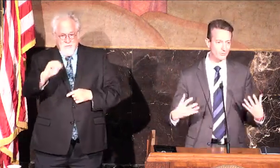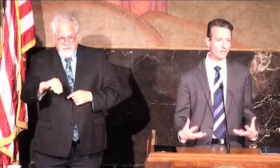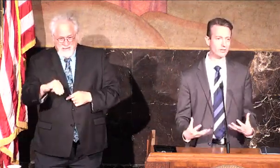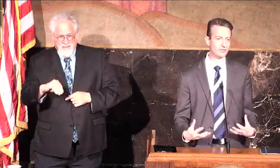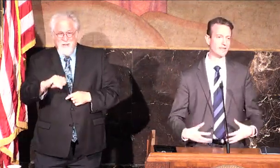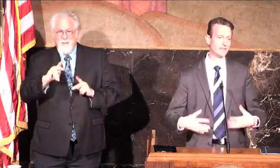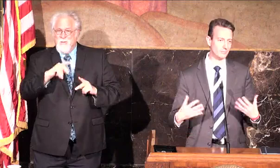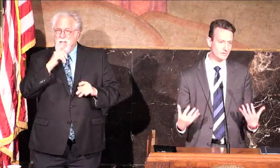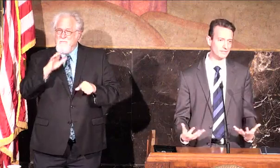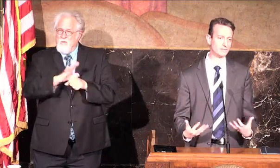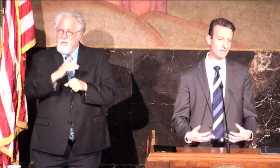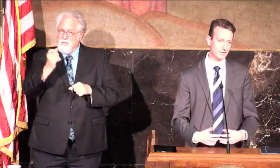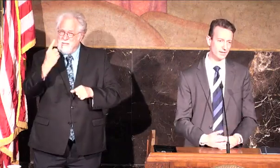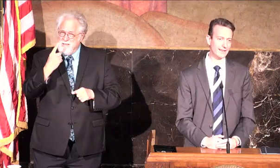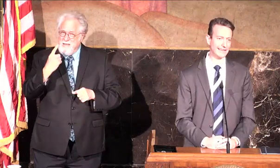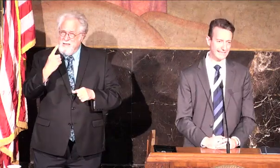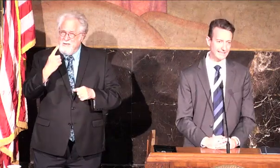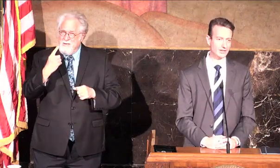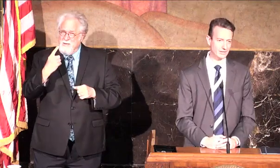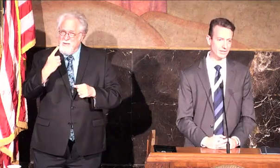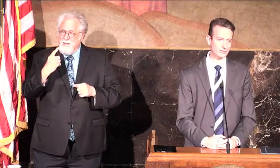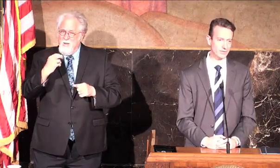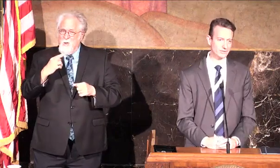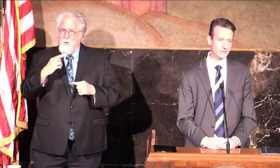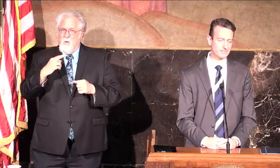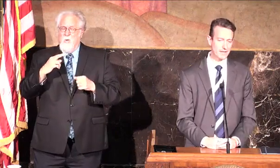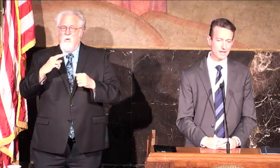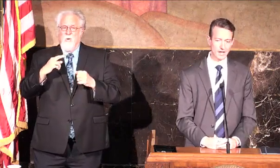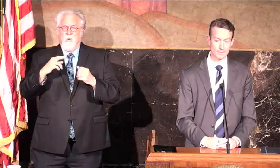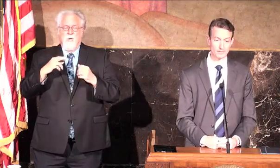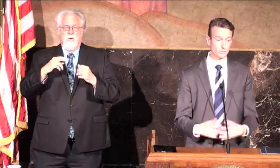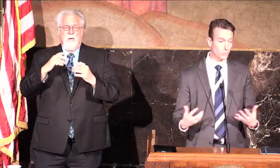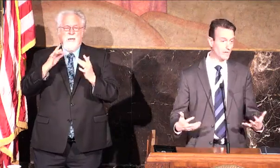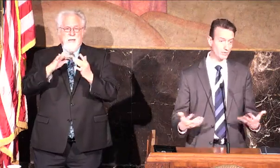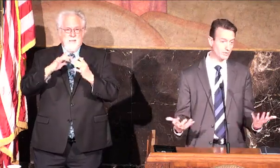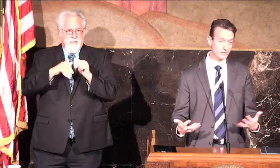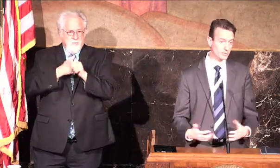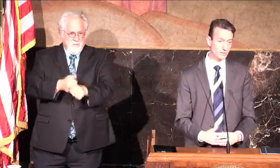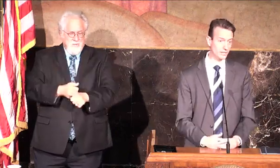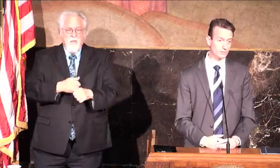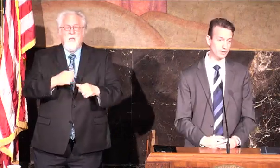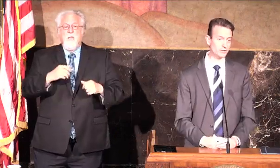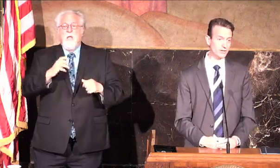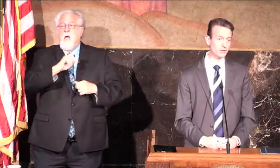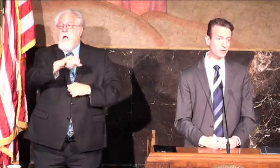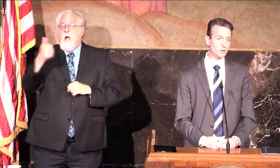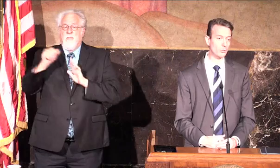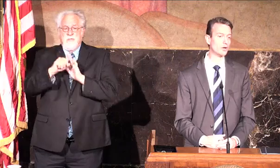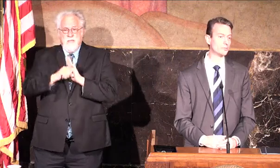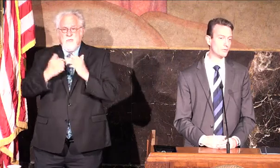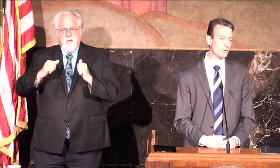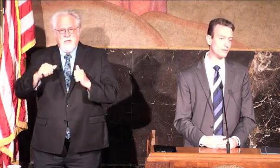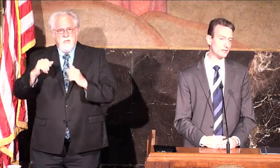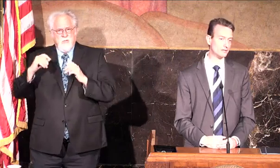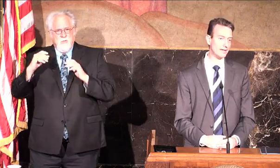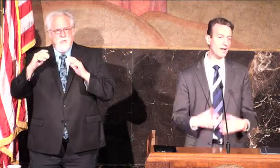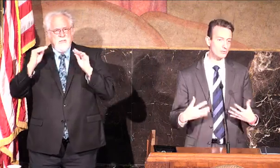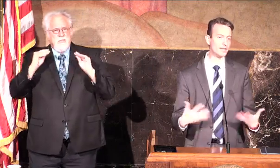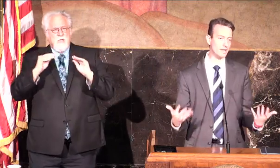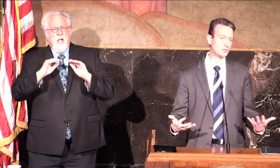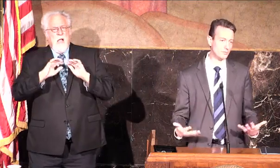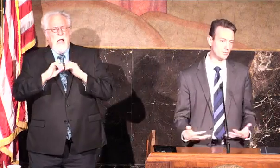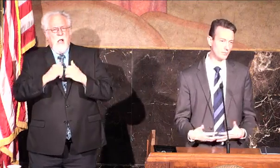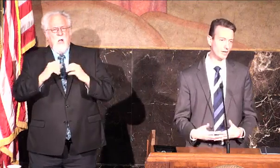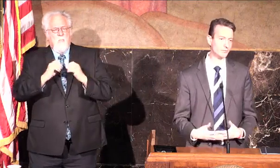people aren't fully understanding and participating in contact tracing. So what we in other states are doing is really trying to learn what could be more effective. How